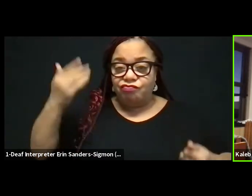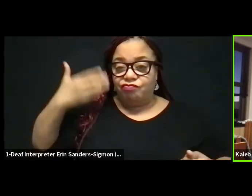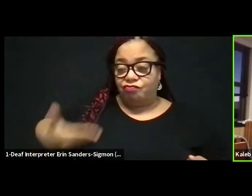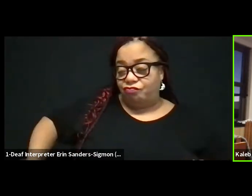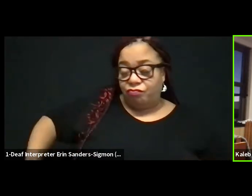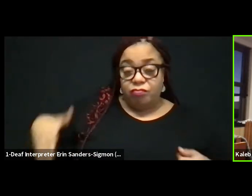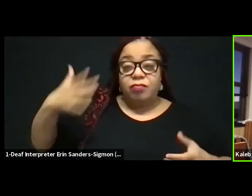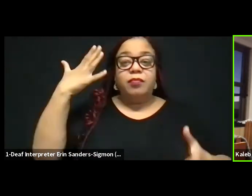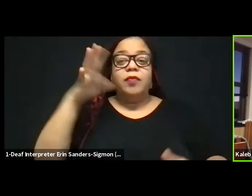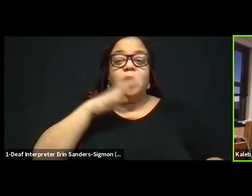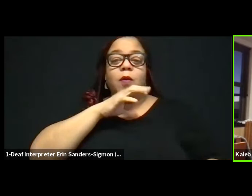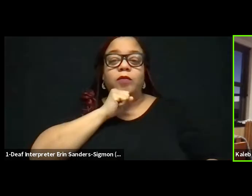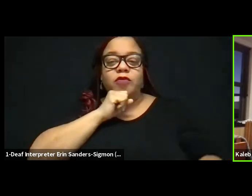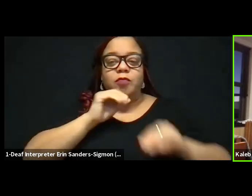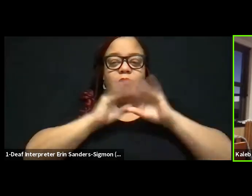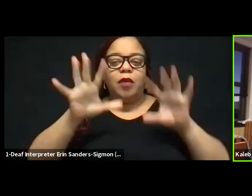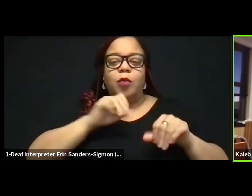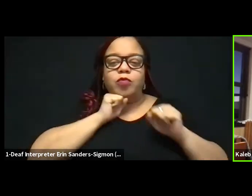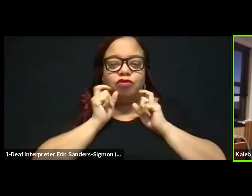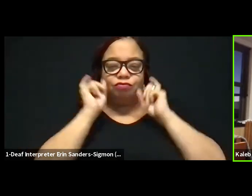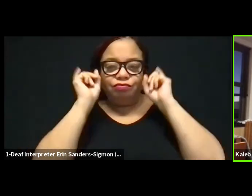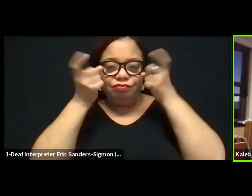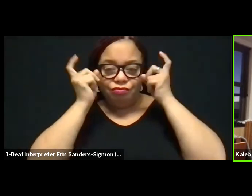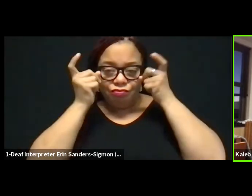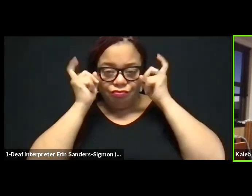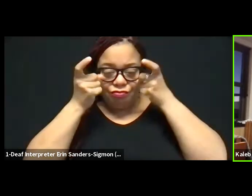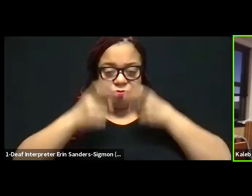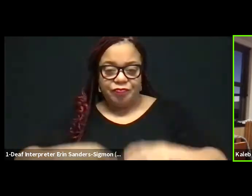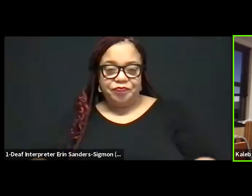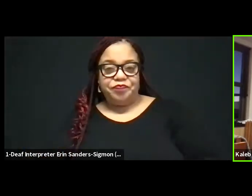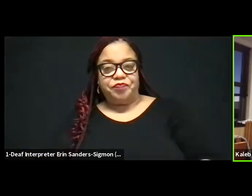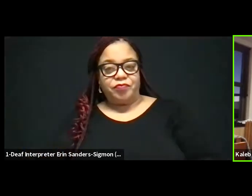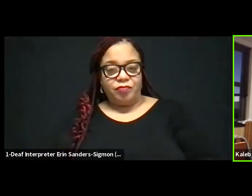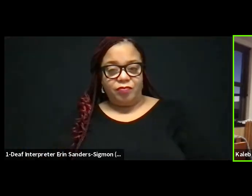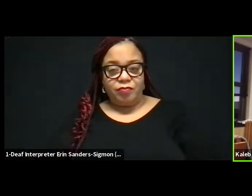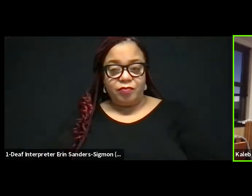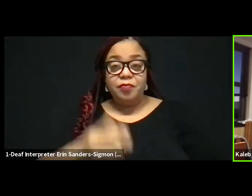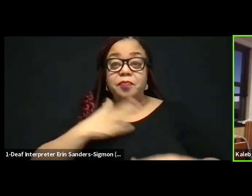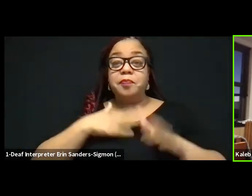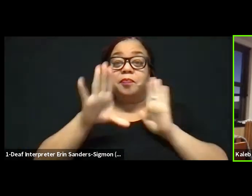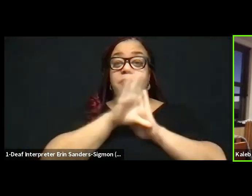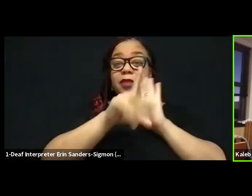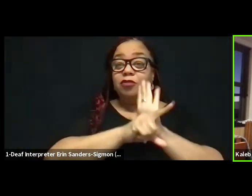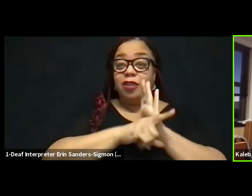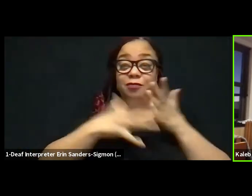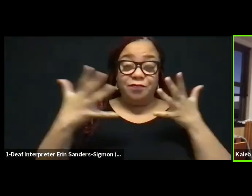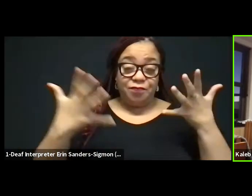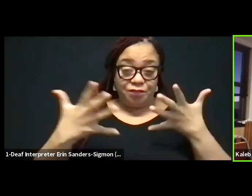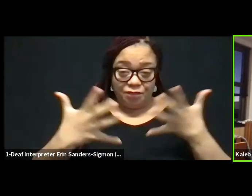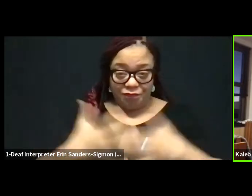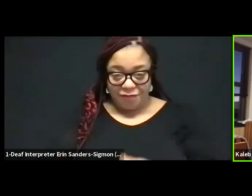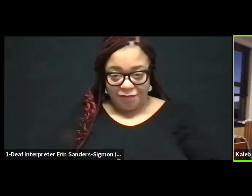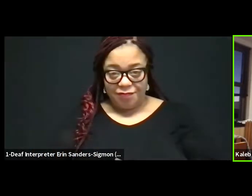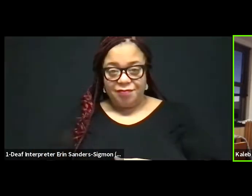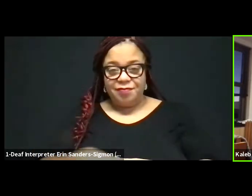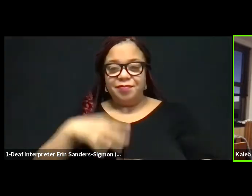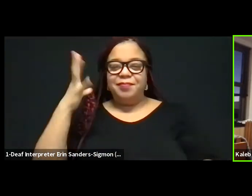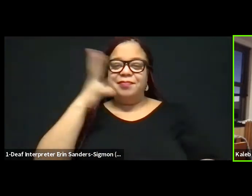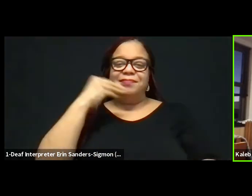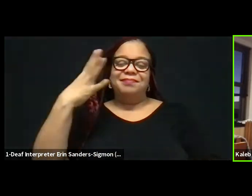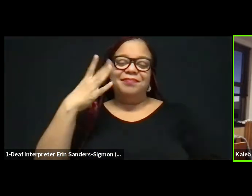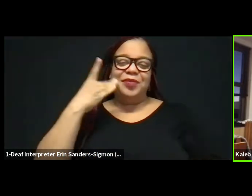lovely dorm of UW-Madison, where I am currently studying legal studies and